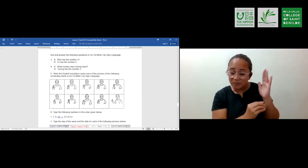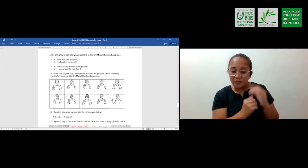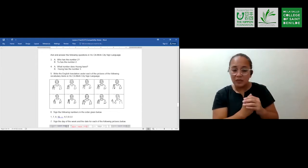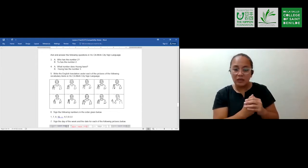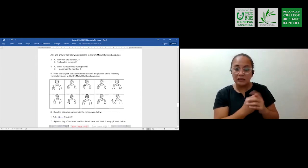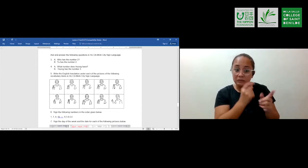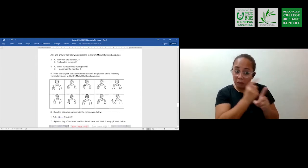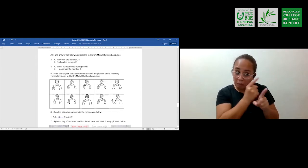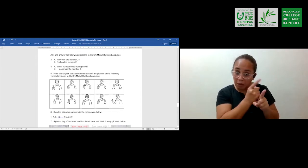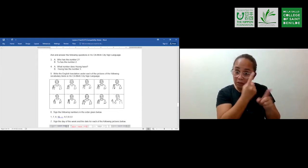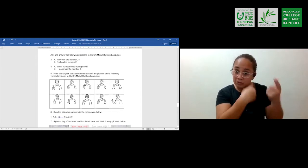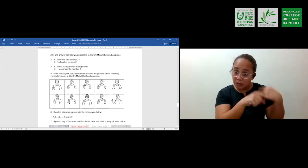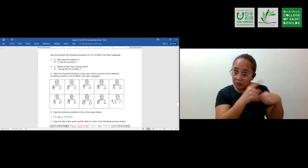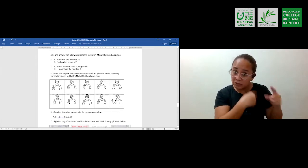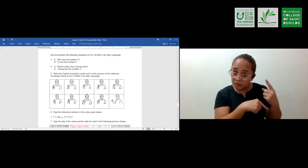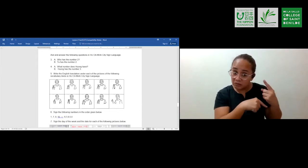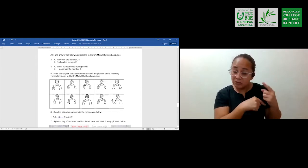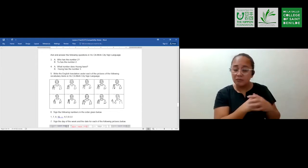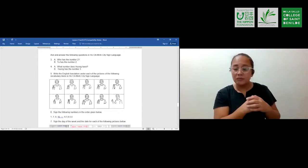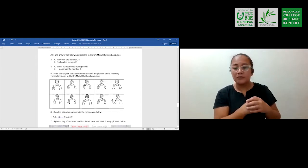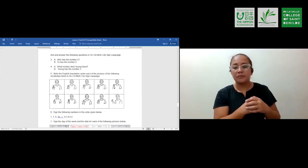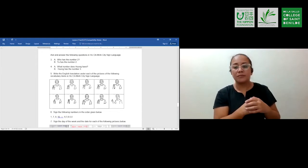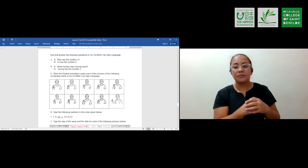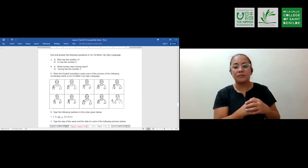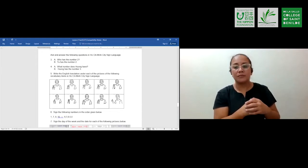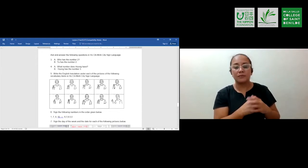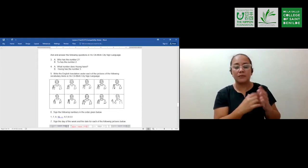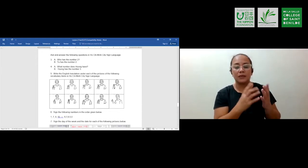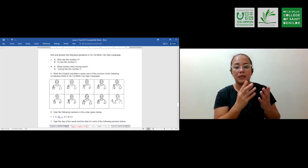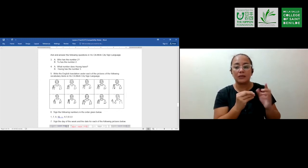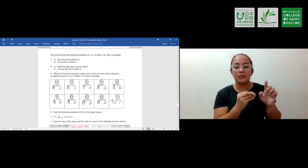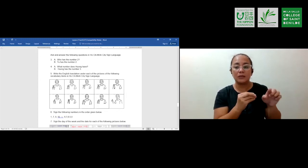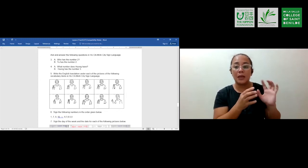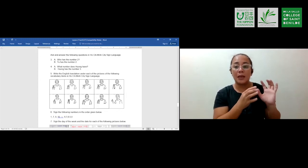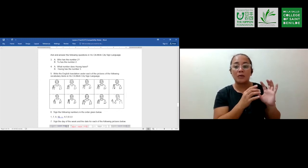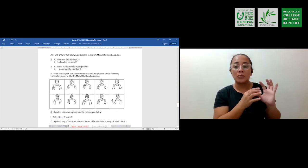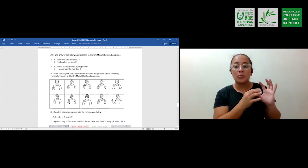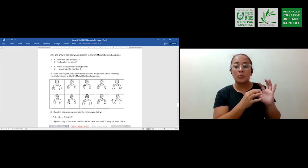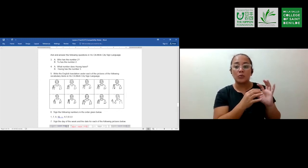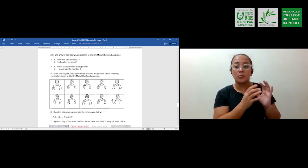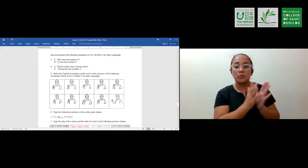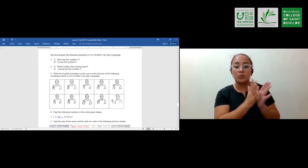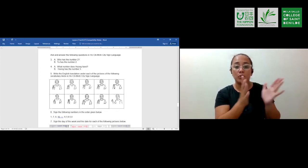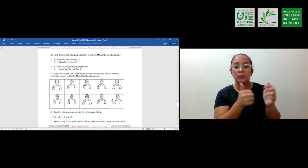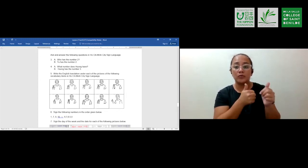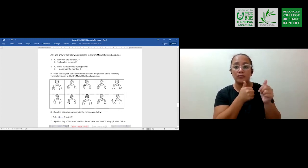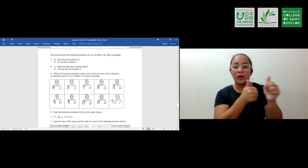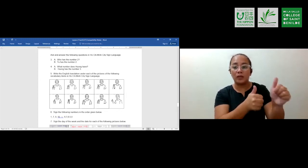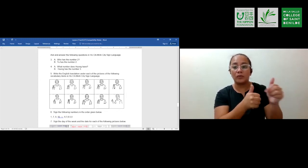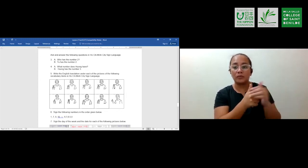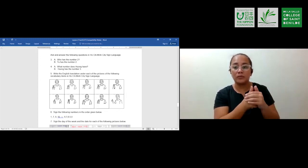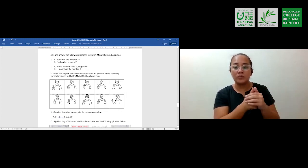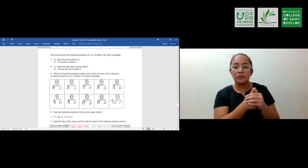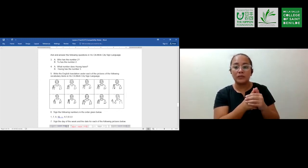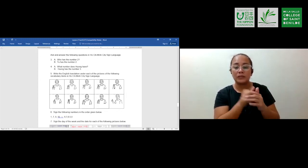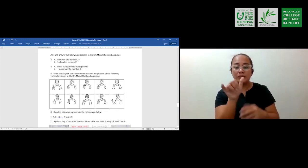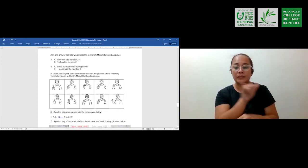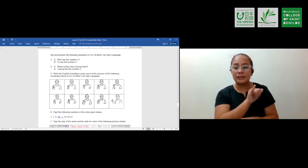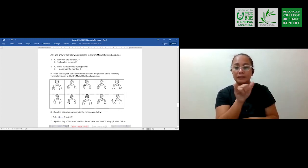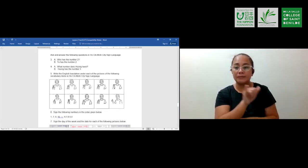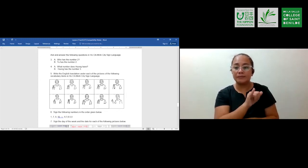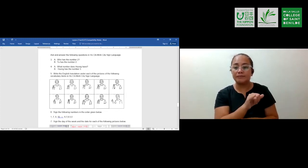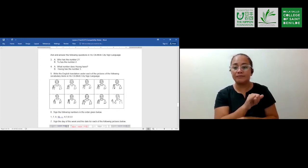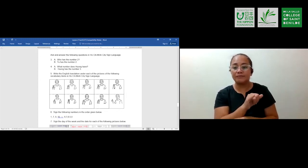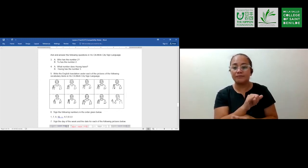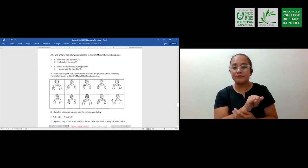signs, correct signs, and that it basically generally follows the same